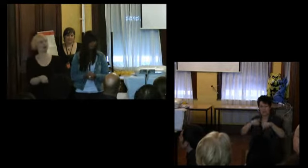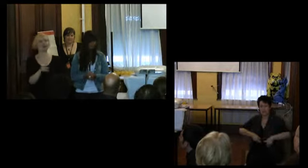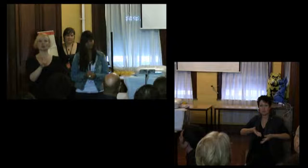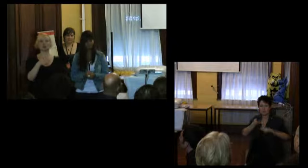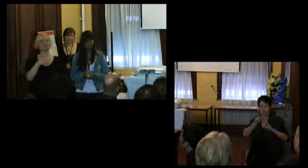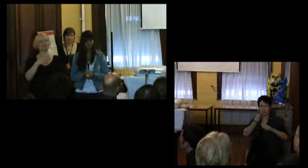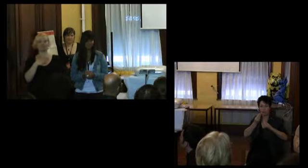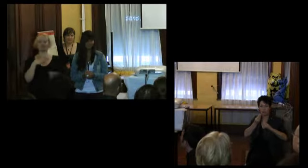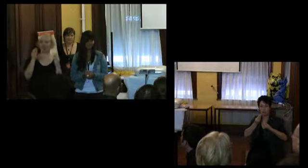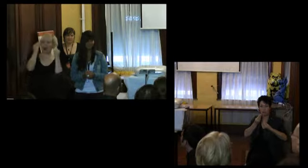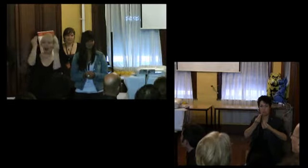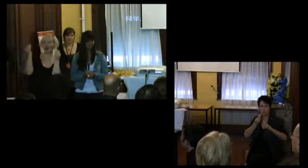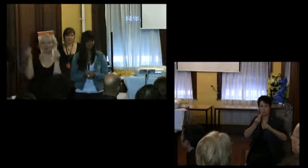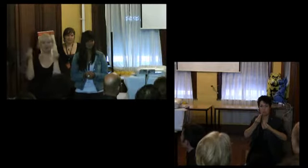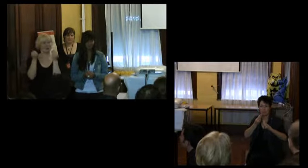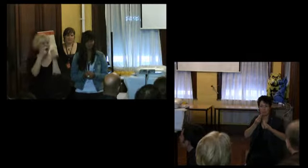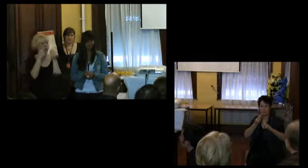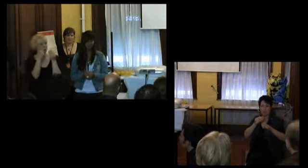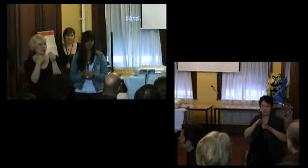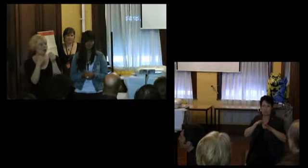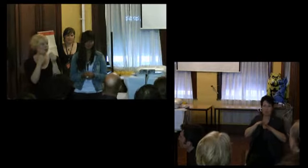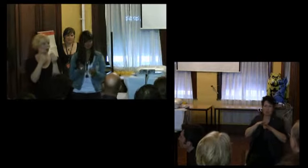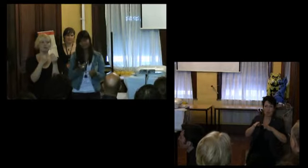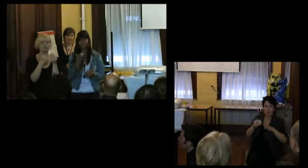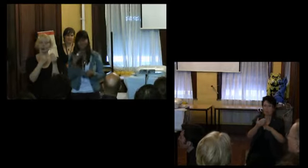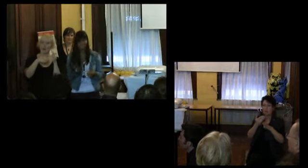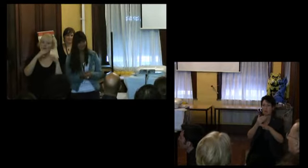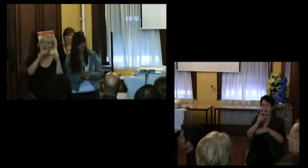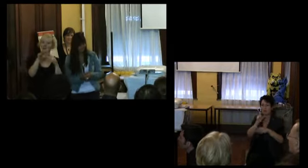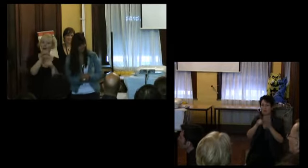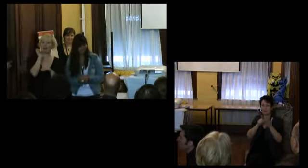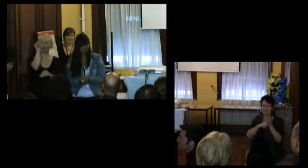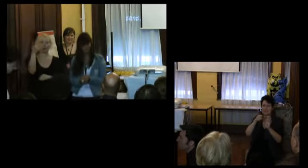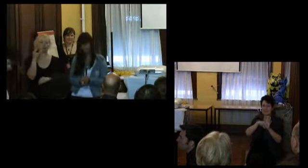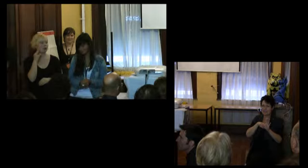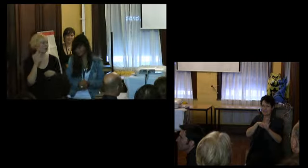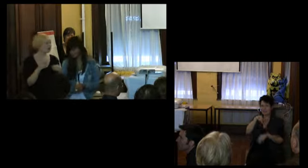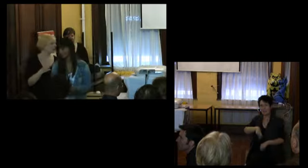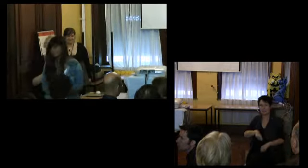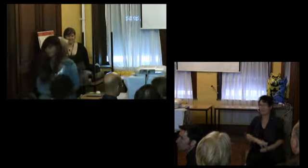and try and work for accessibility for the deaf. Thank you.